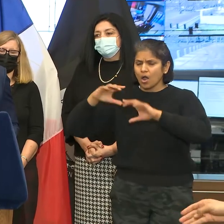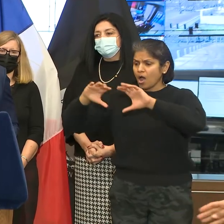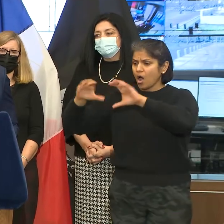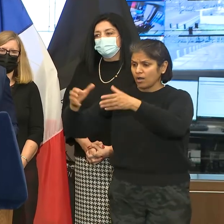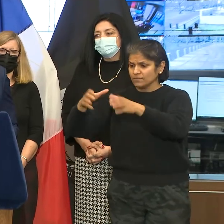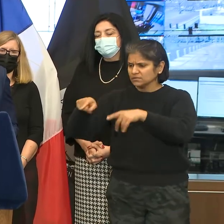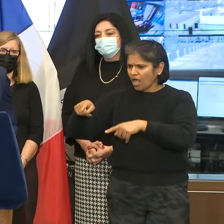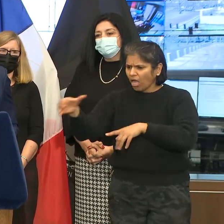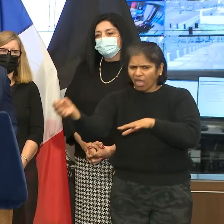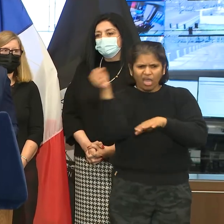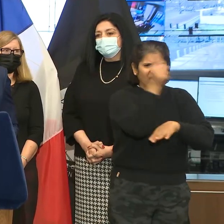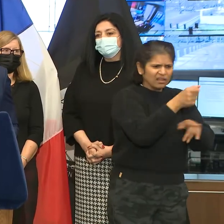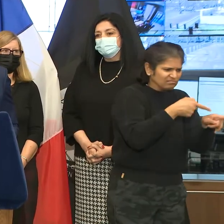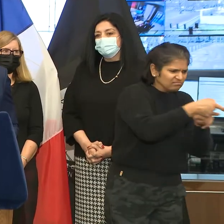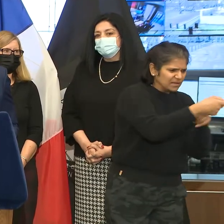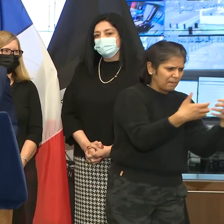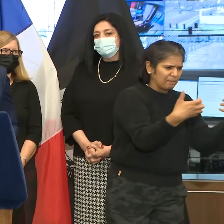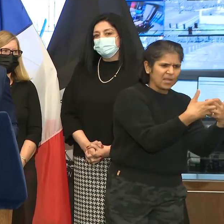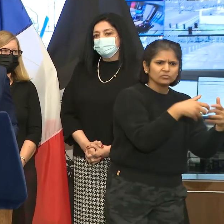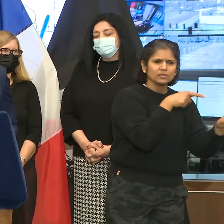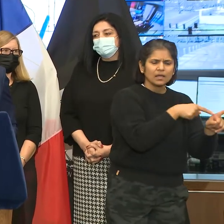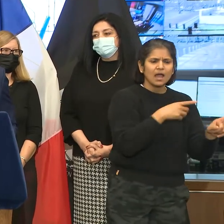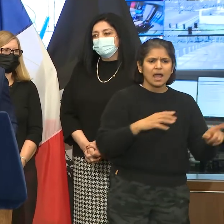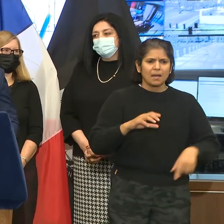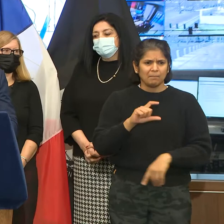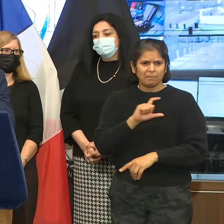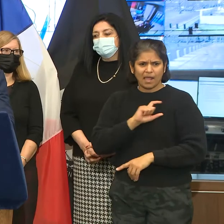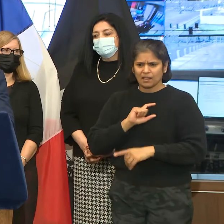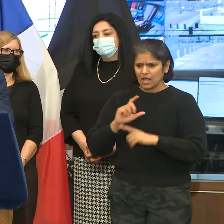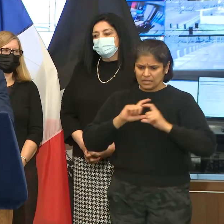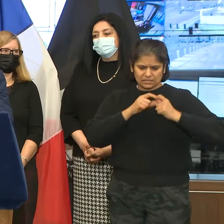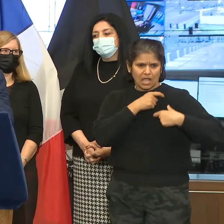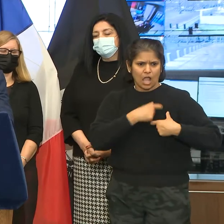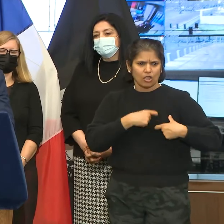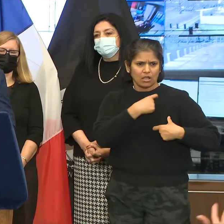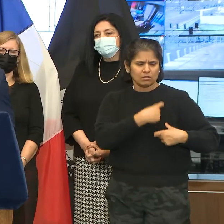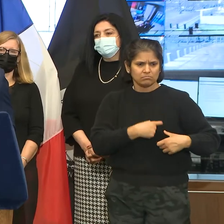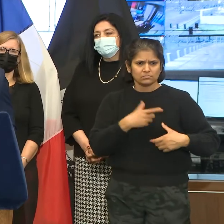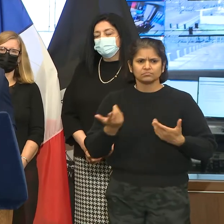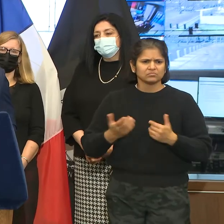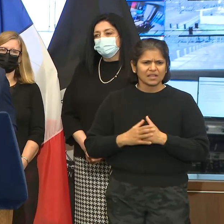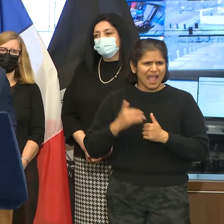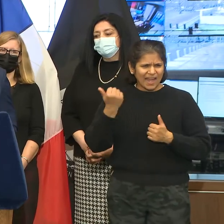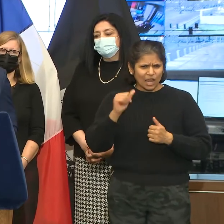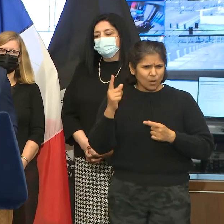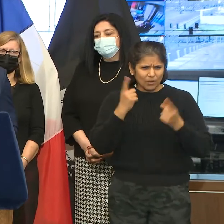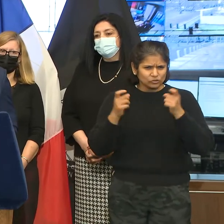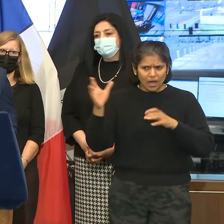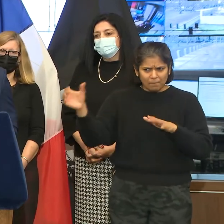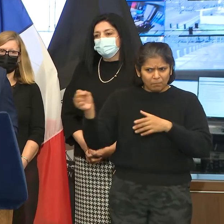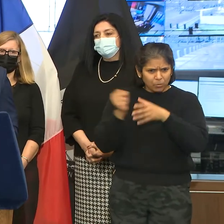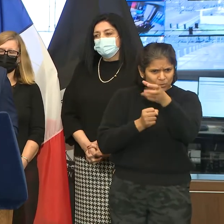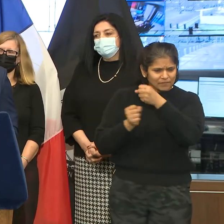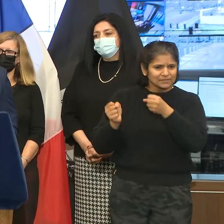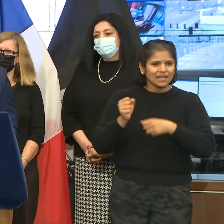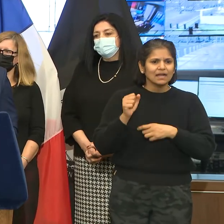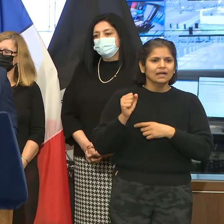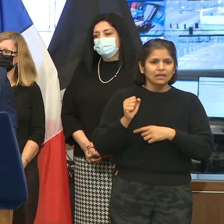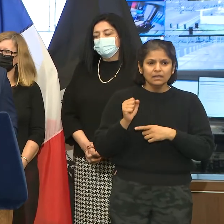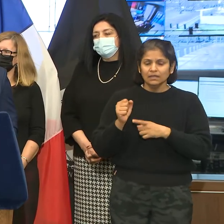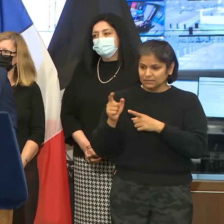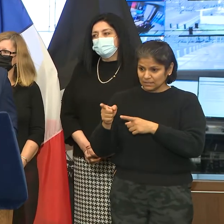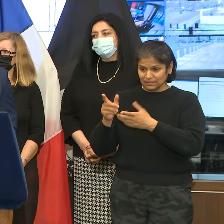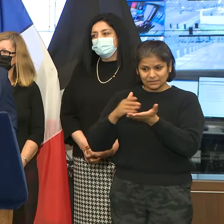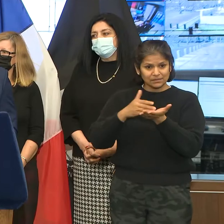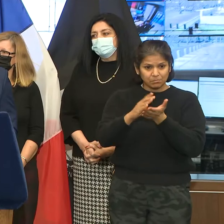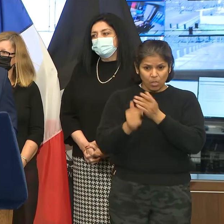positions, and do you know how many of them have been redeployed so far? No, they have not, and part of the redeployment is ensuring